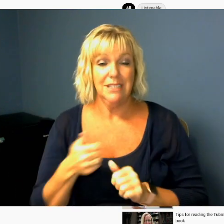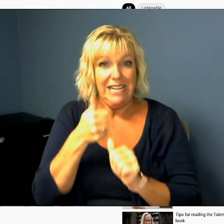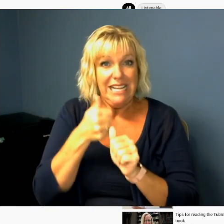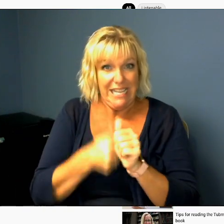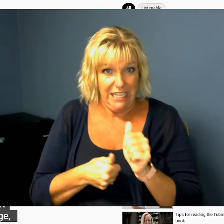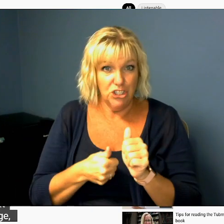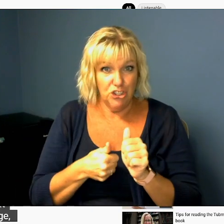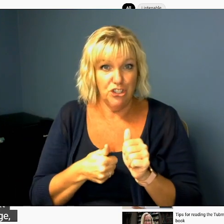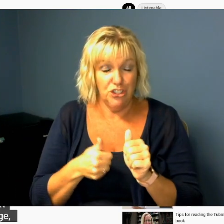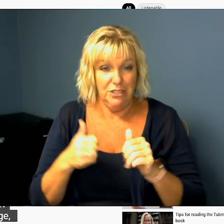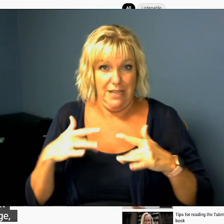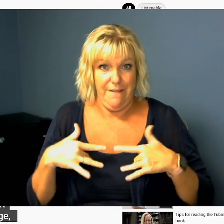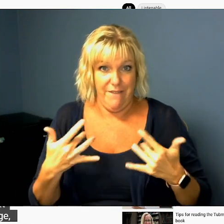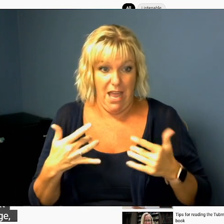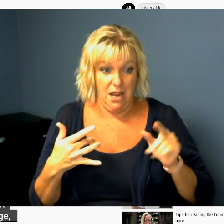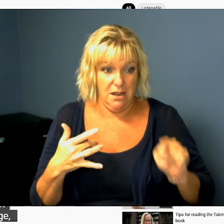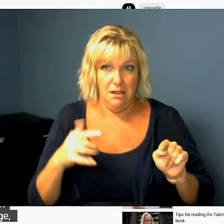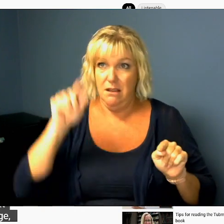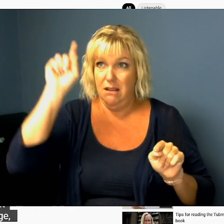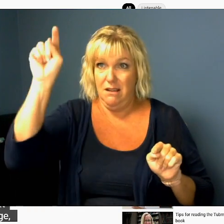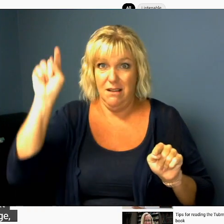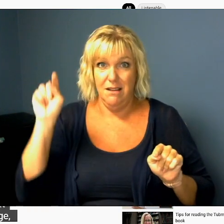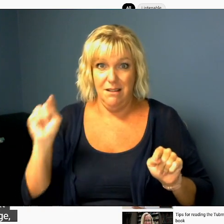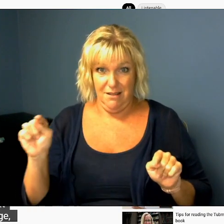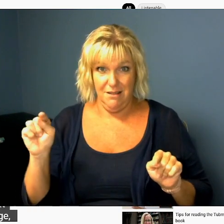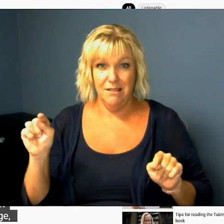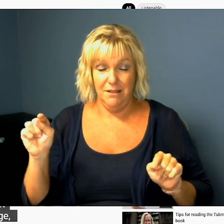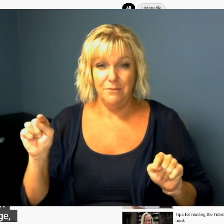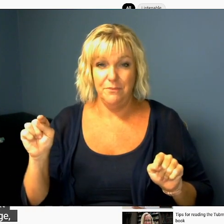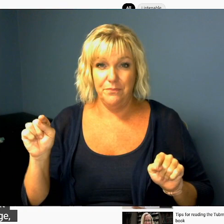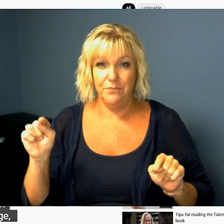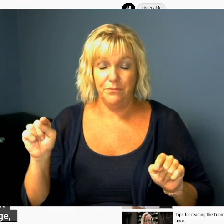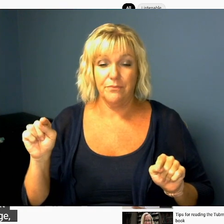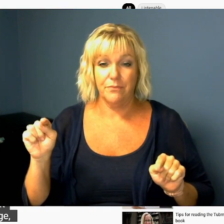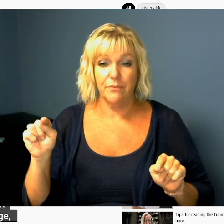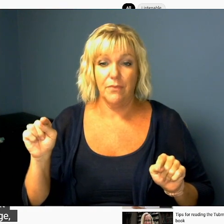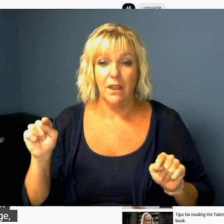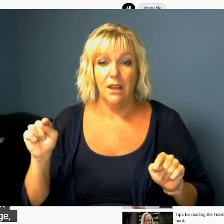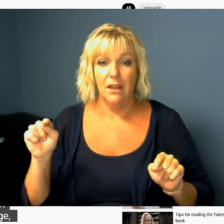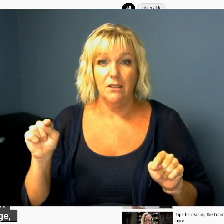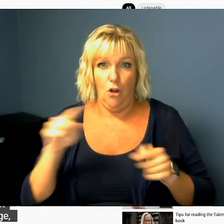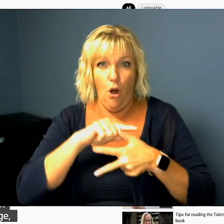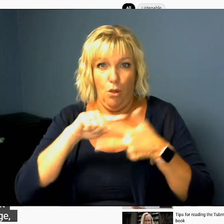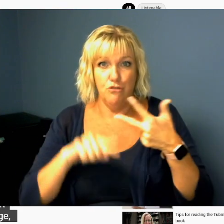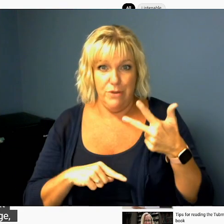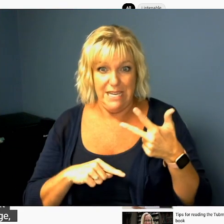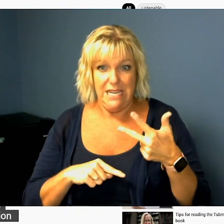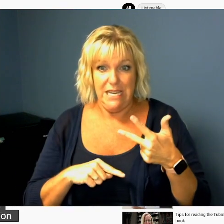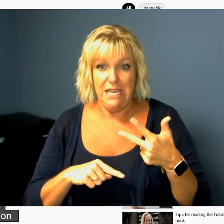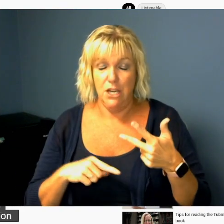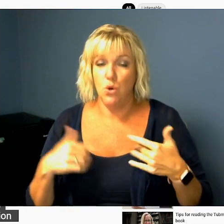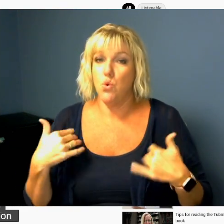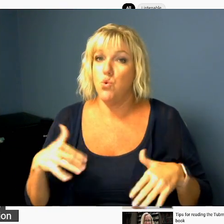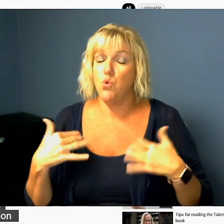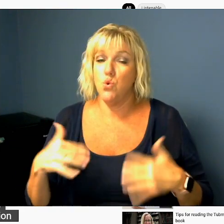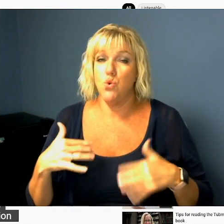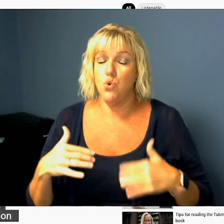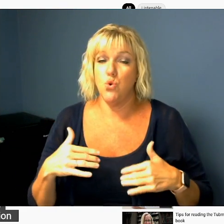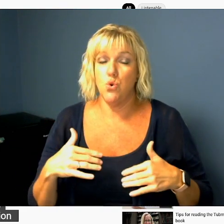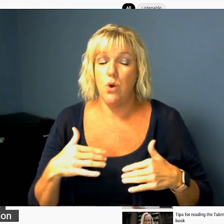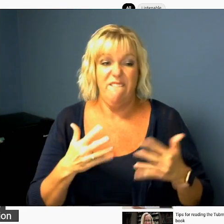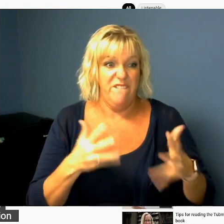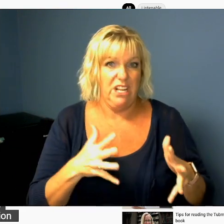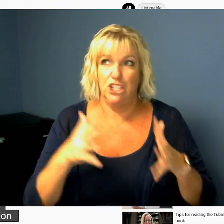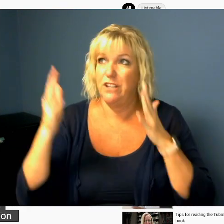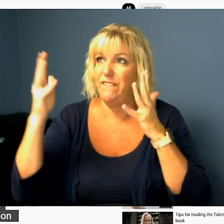War, Bacon's Rebellion, and the Pueblo Revolt of 1680, each of them are going to be huge. There's going to be huge